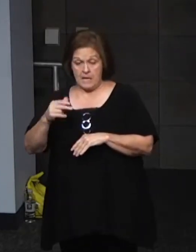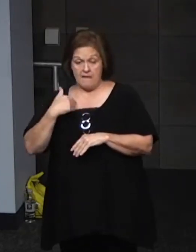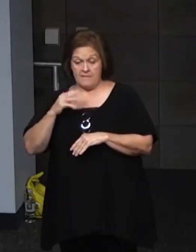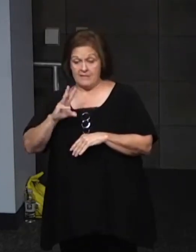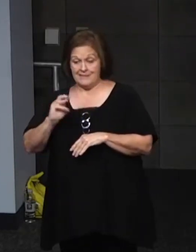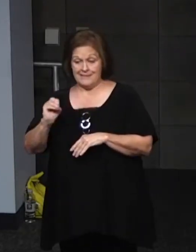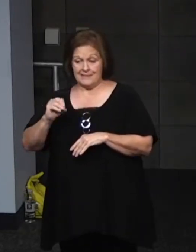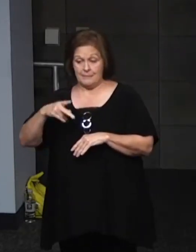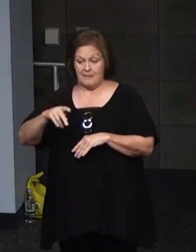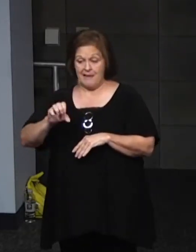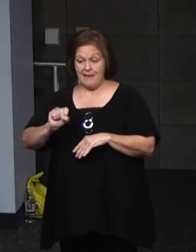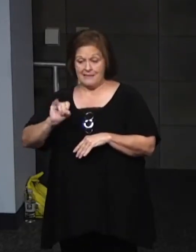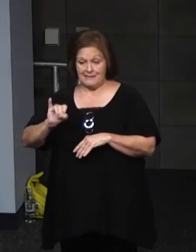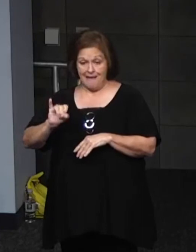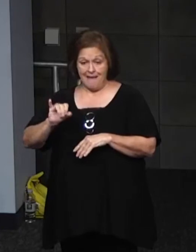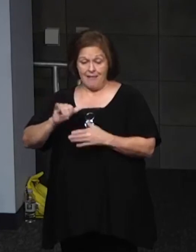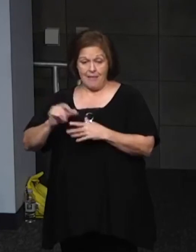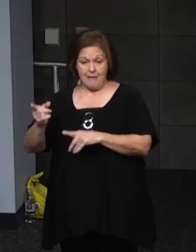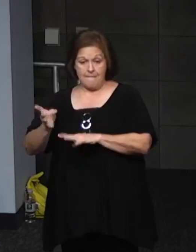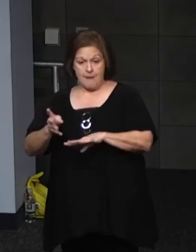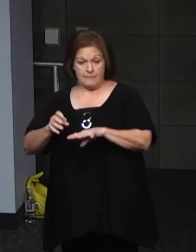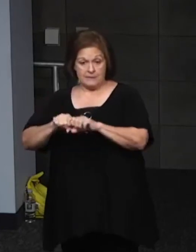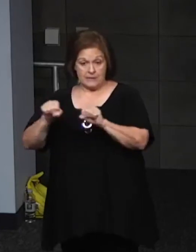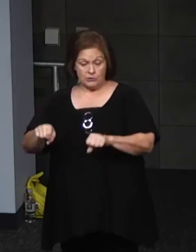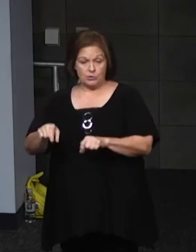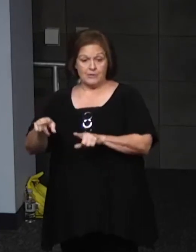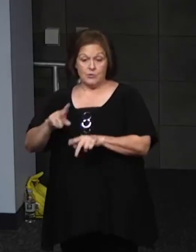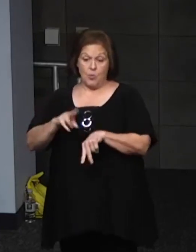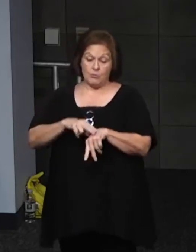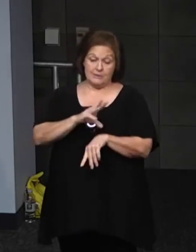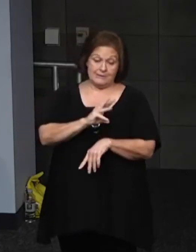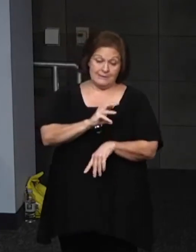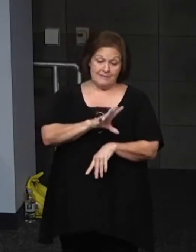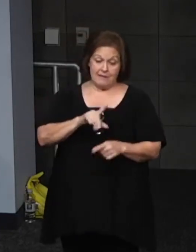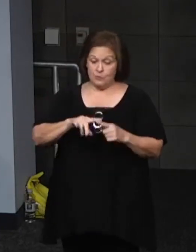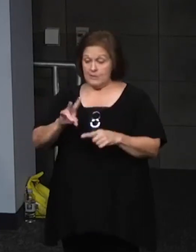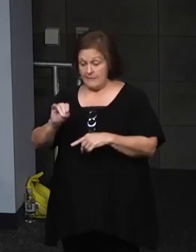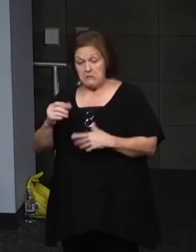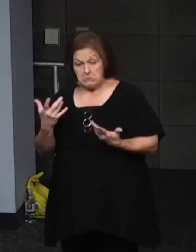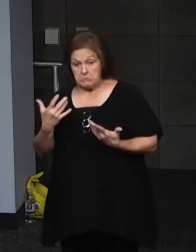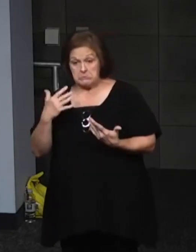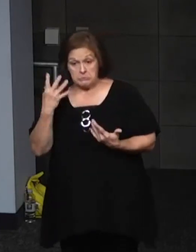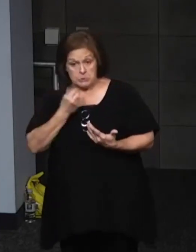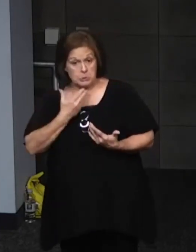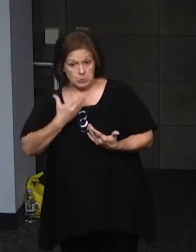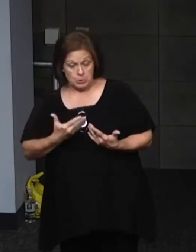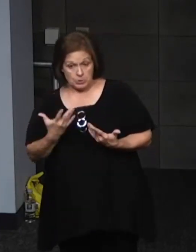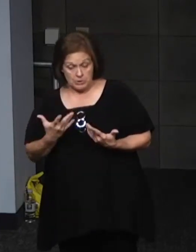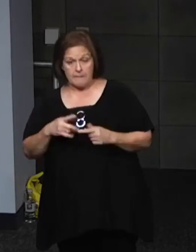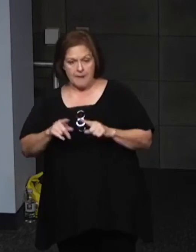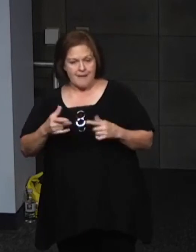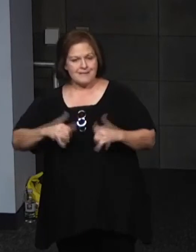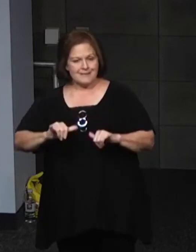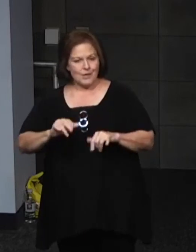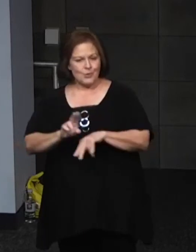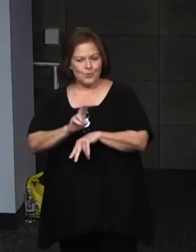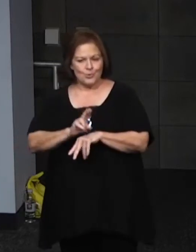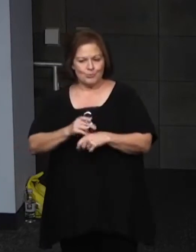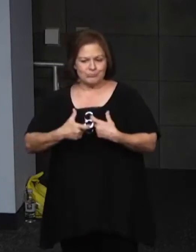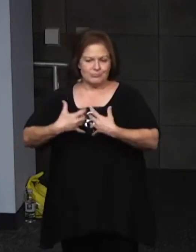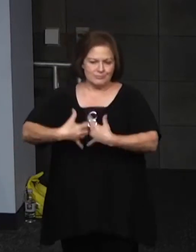60 psi at the pump station. Normal is 65 to 70, so we're in good shape. However, unfortunately, we're still on generator